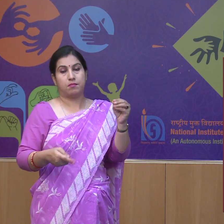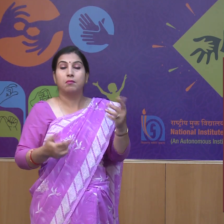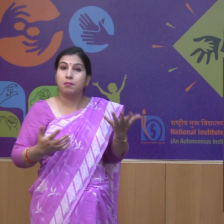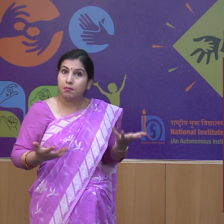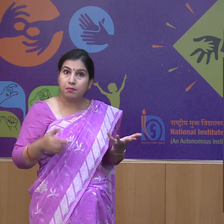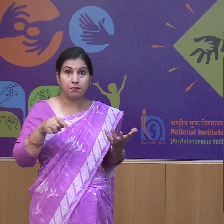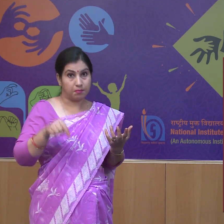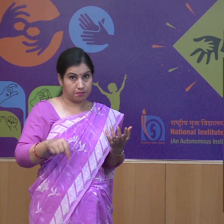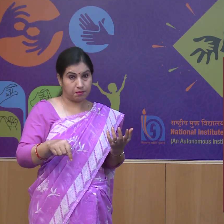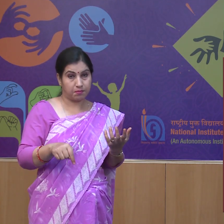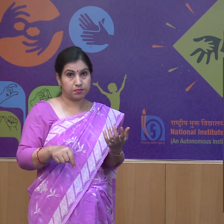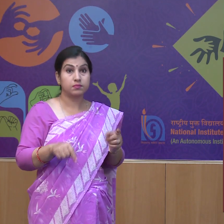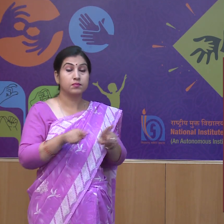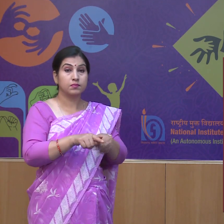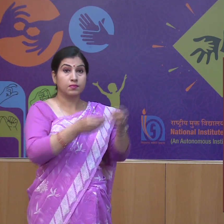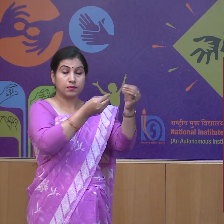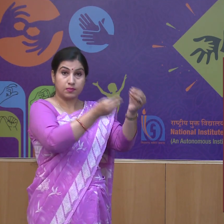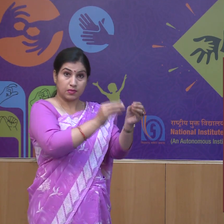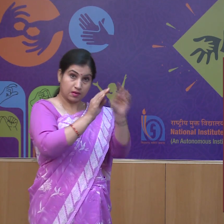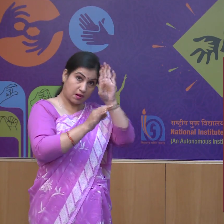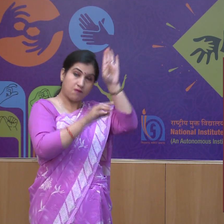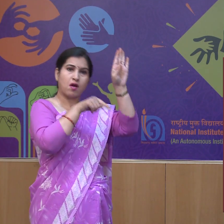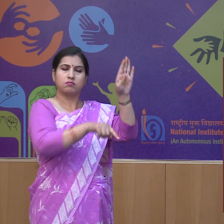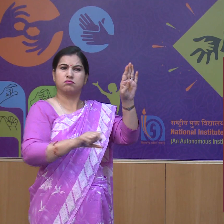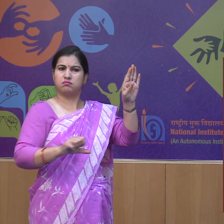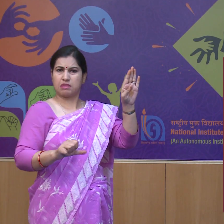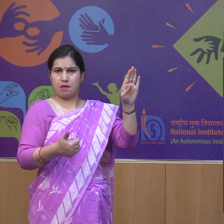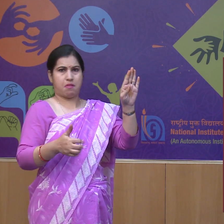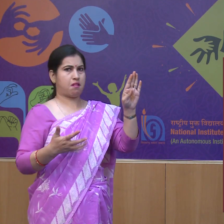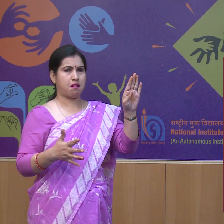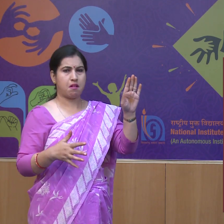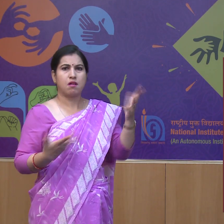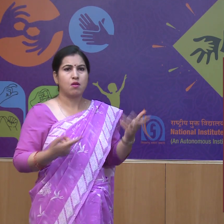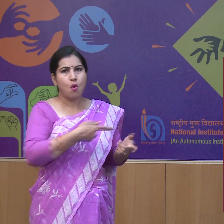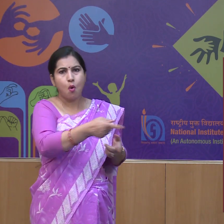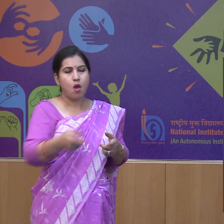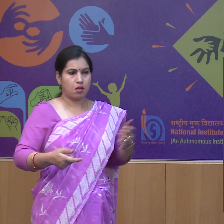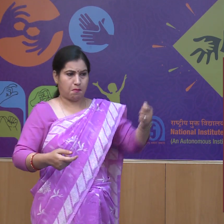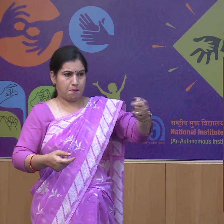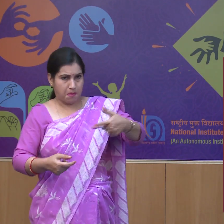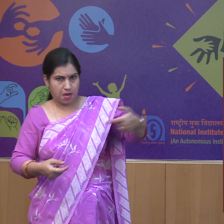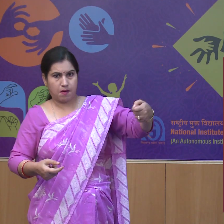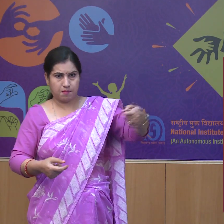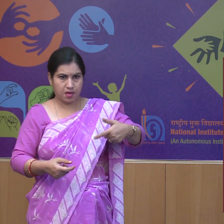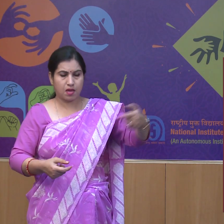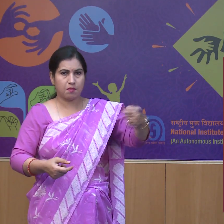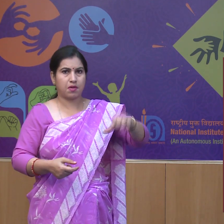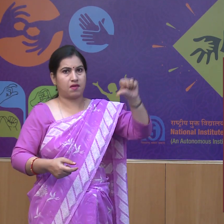However, the Nawab was not able to make all the payments to the company.